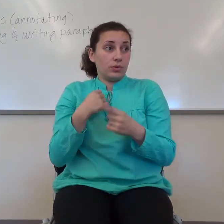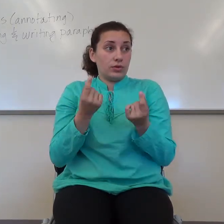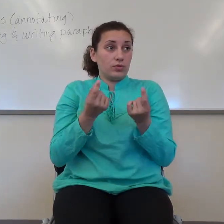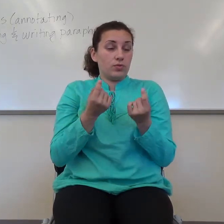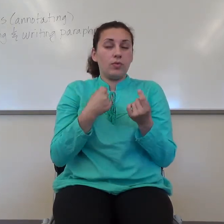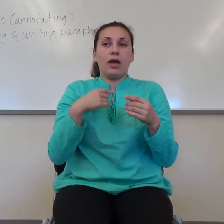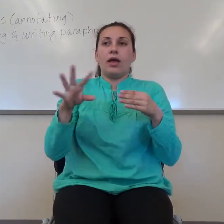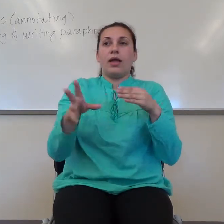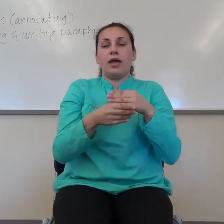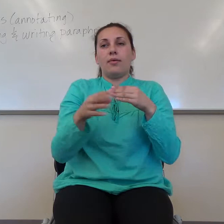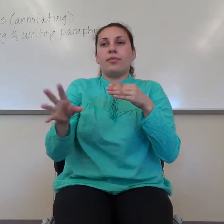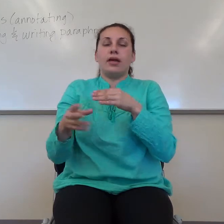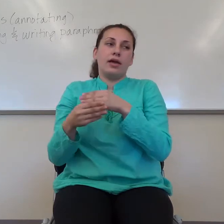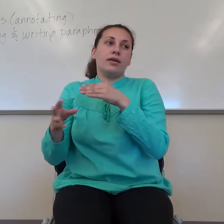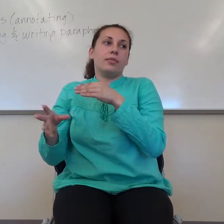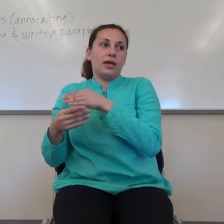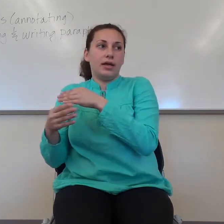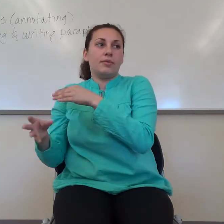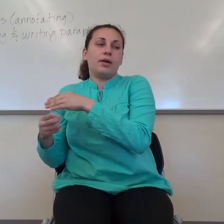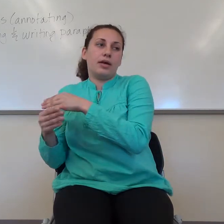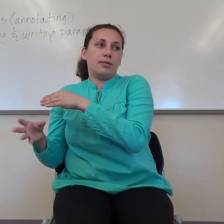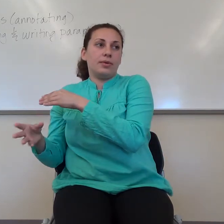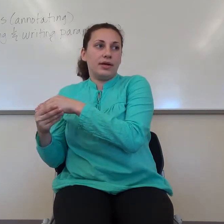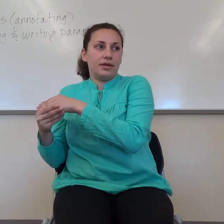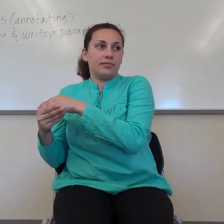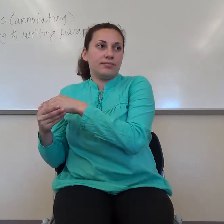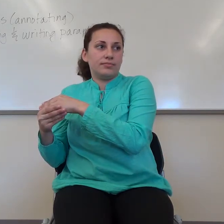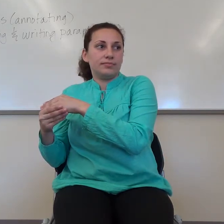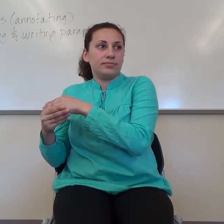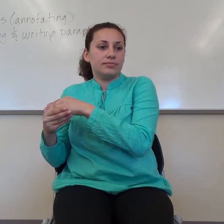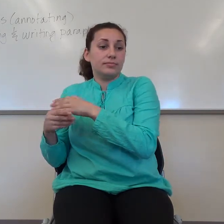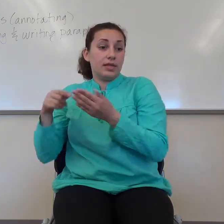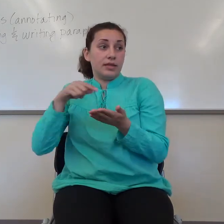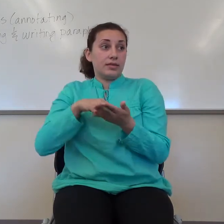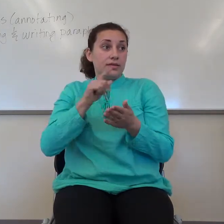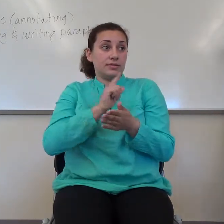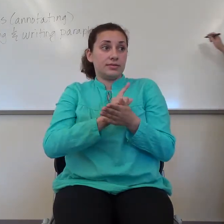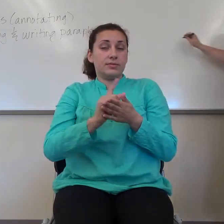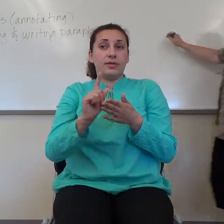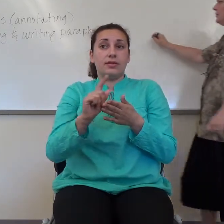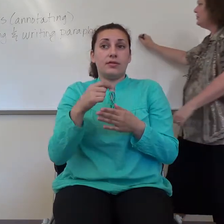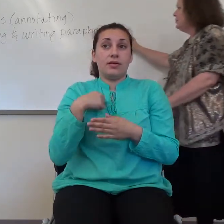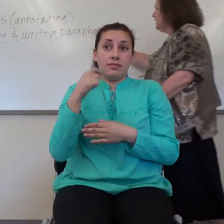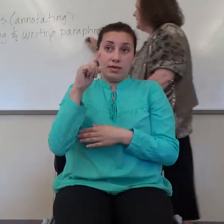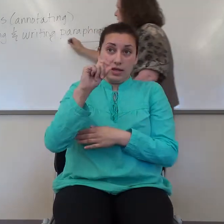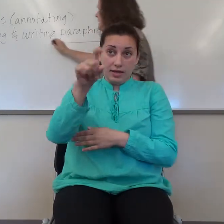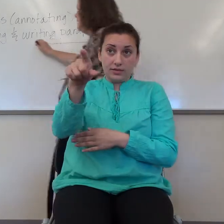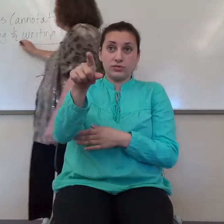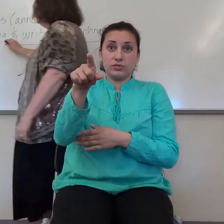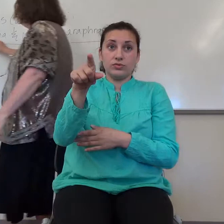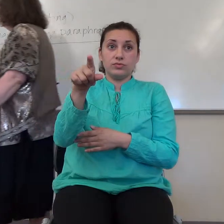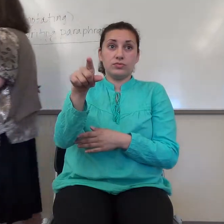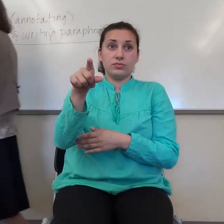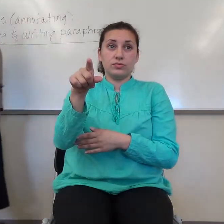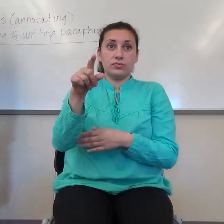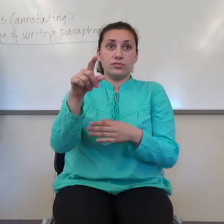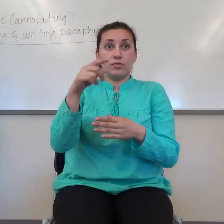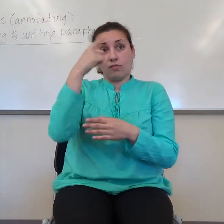things, all right? This week, what I'm going to ask you to do again on the reading and writing